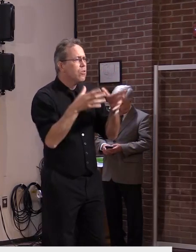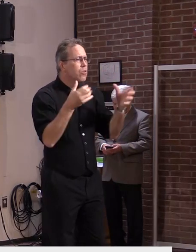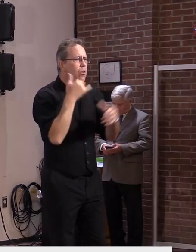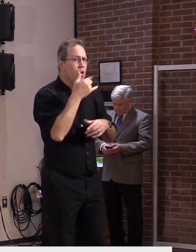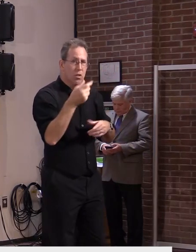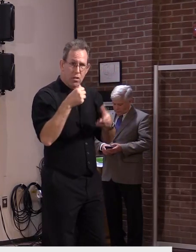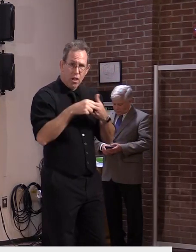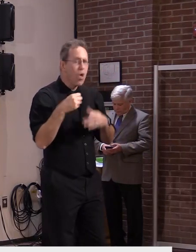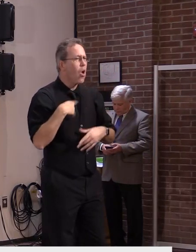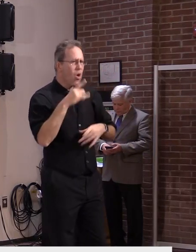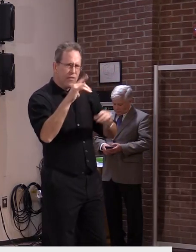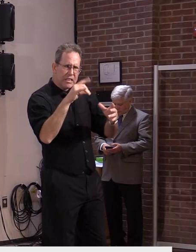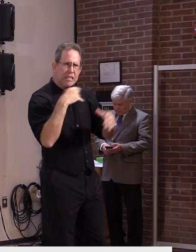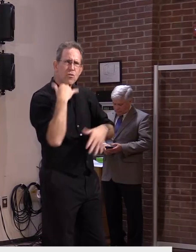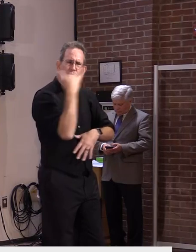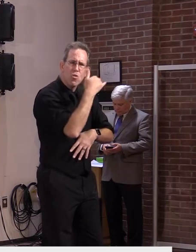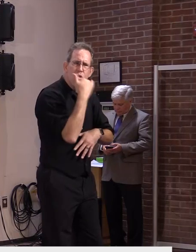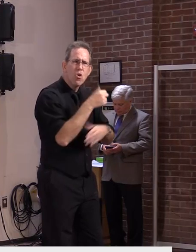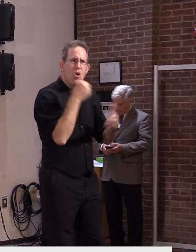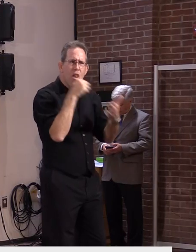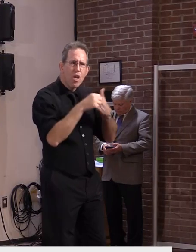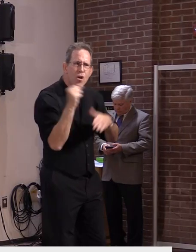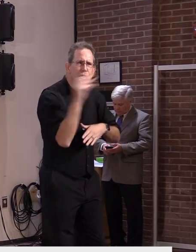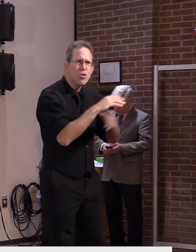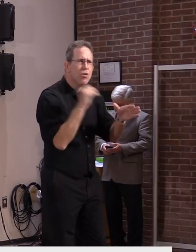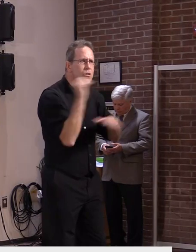Yeah, in fact, they mentioned that